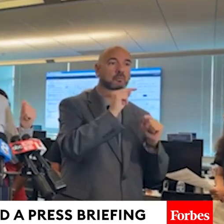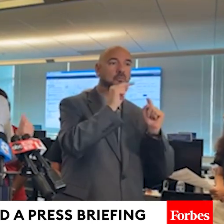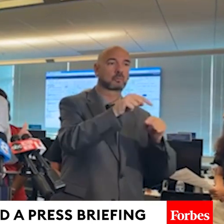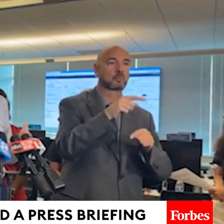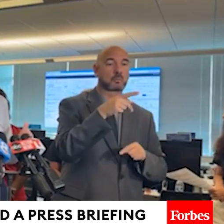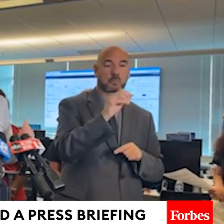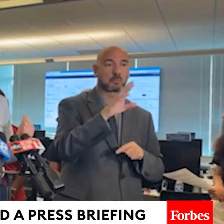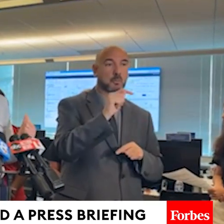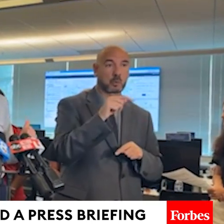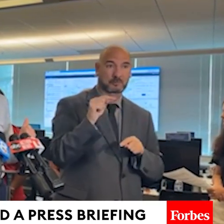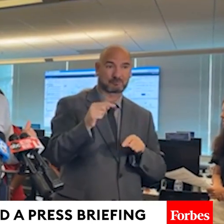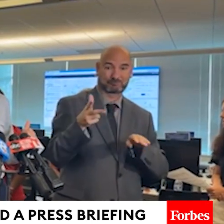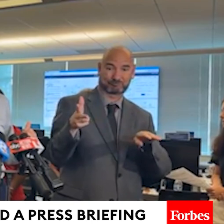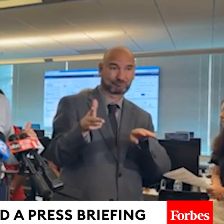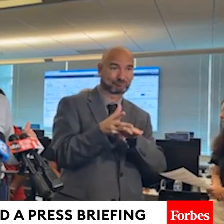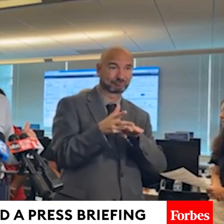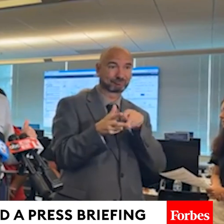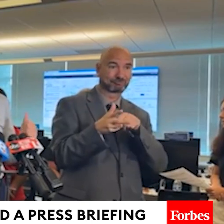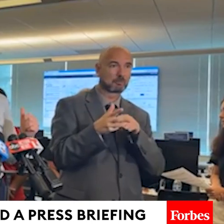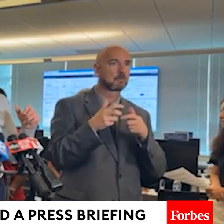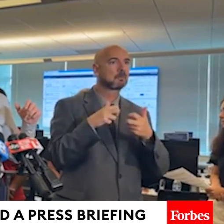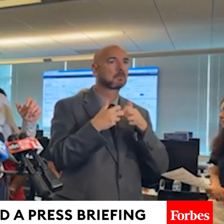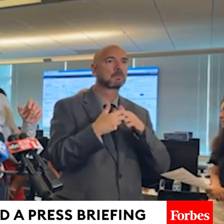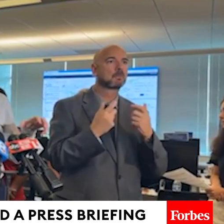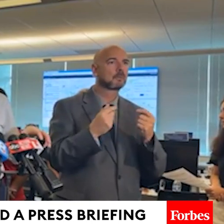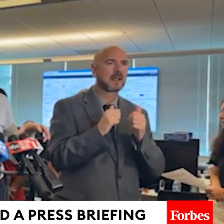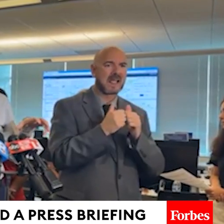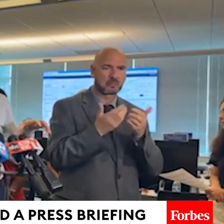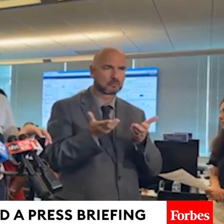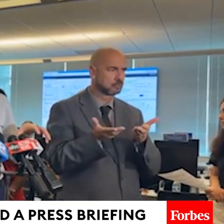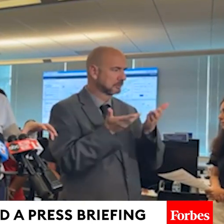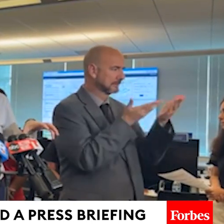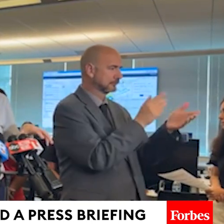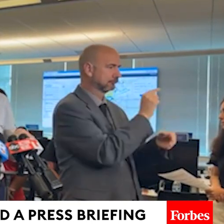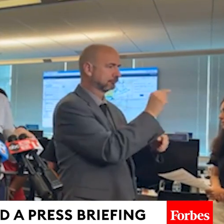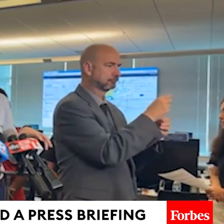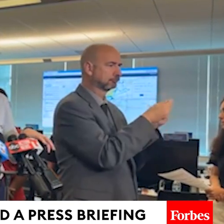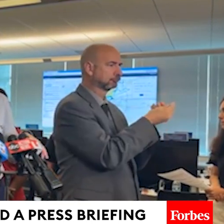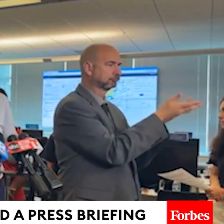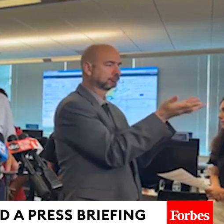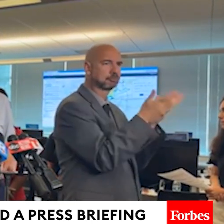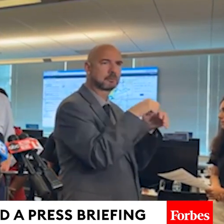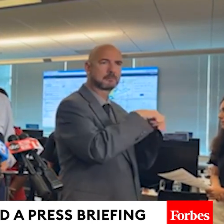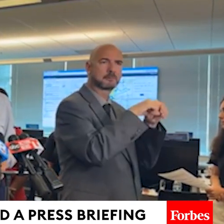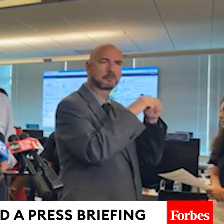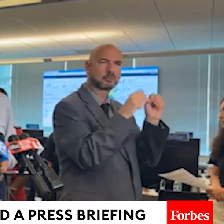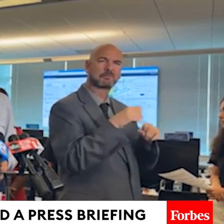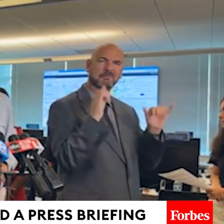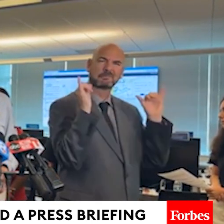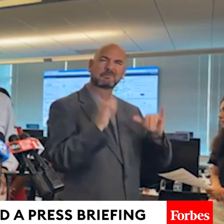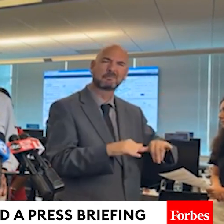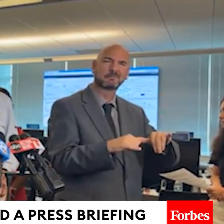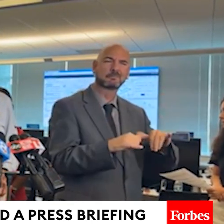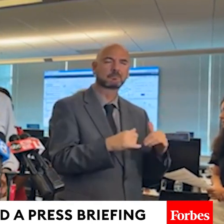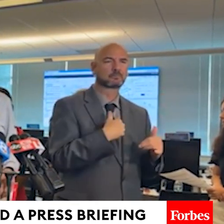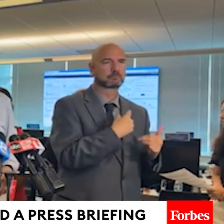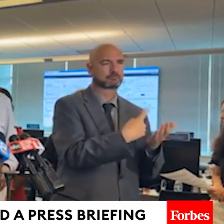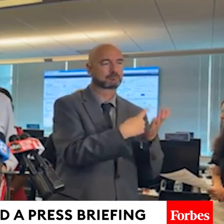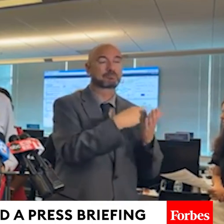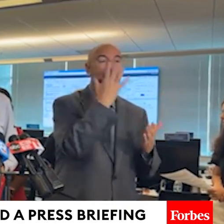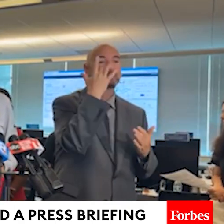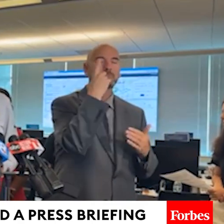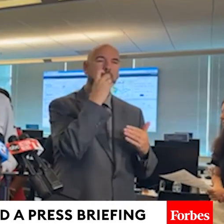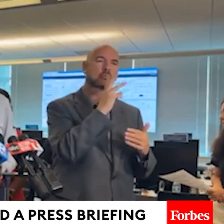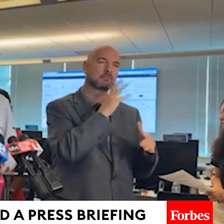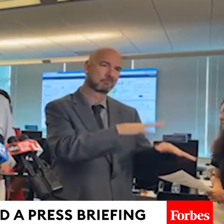it from the port to the gas stations because of the flooding around those storage tanks at the